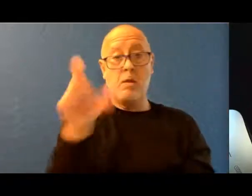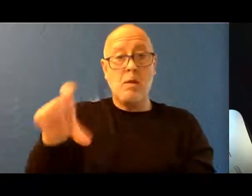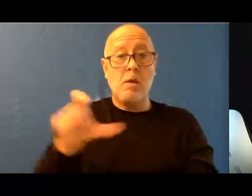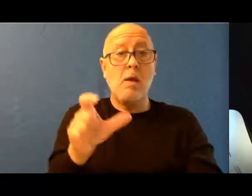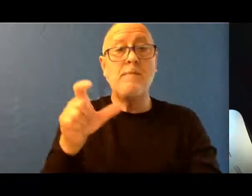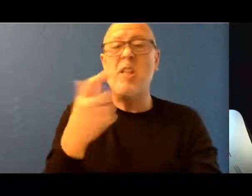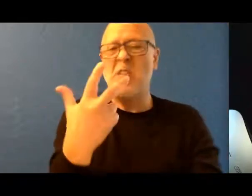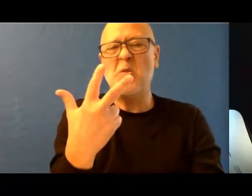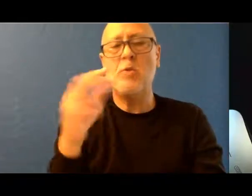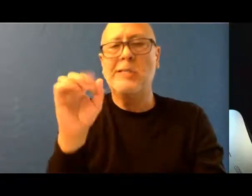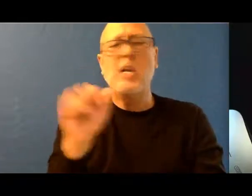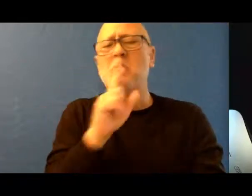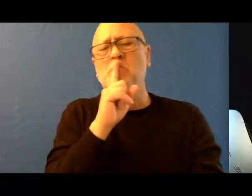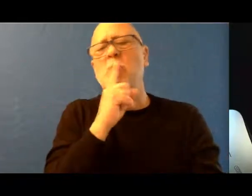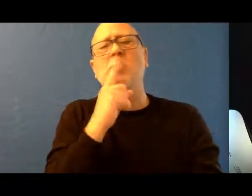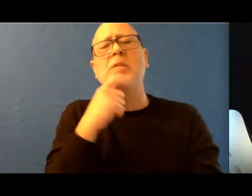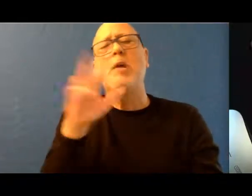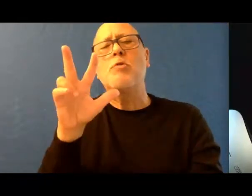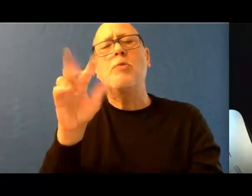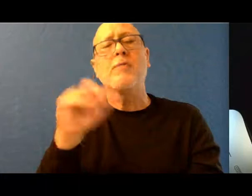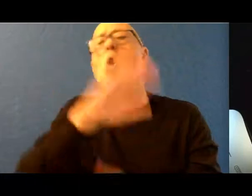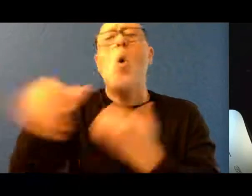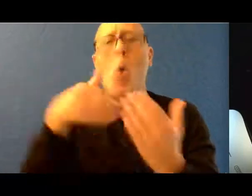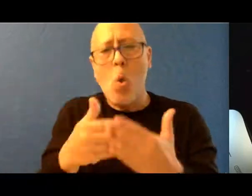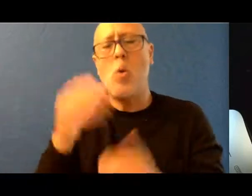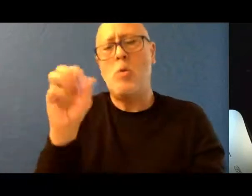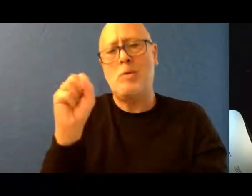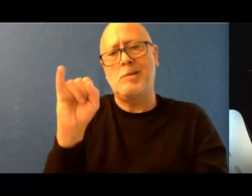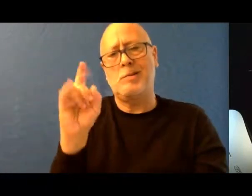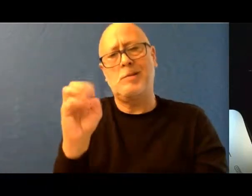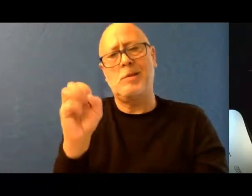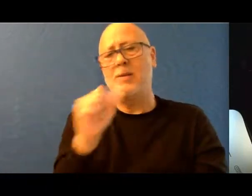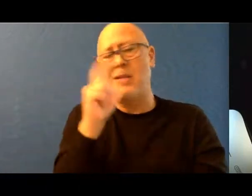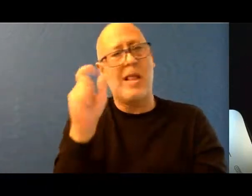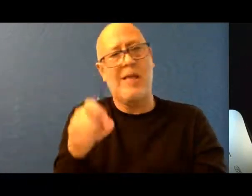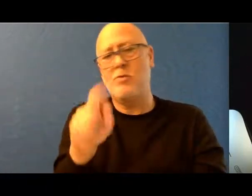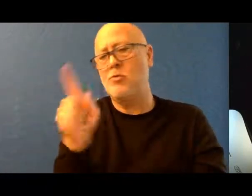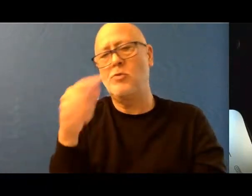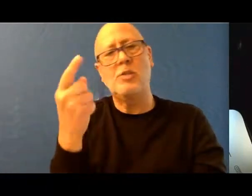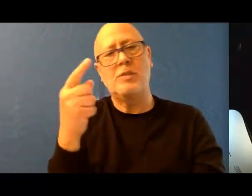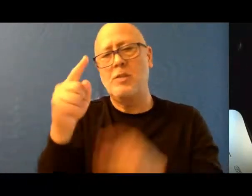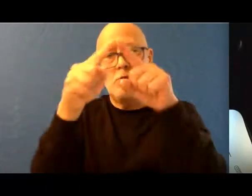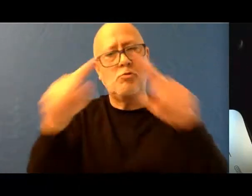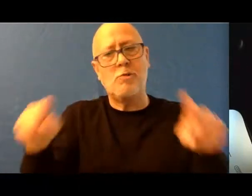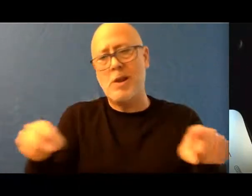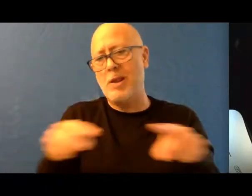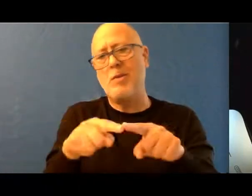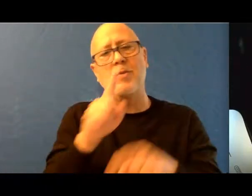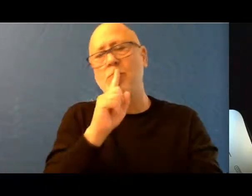Well, of all sides. We'll just say of all sides, and then it can be any shape. It doesn't have to be just the triangles.